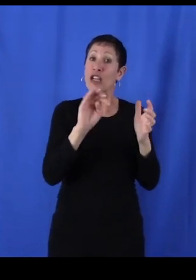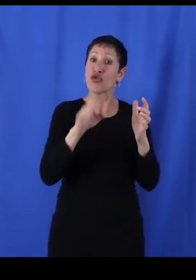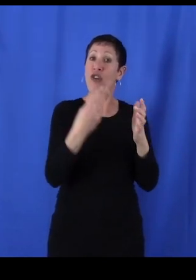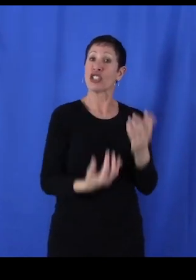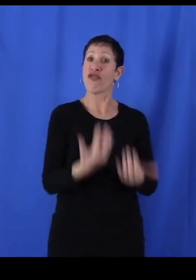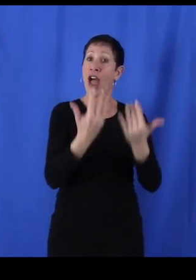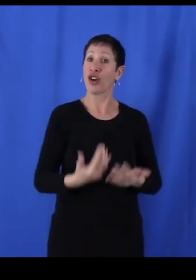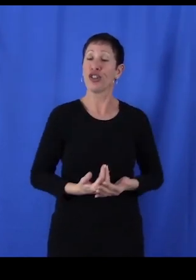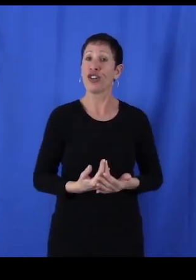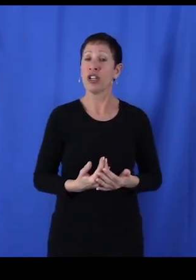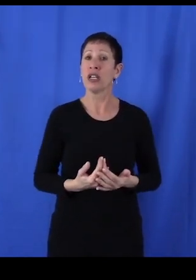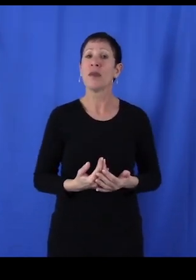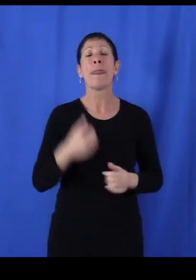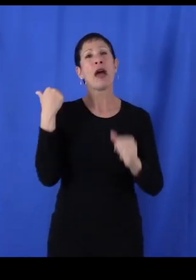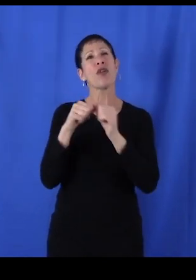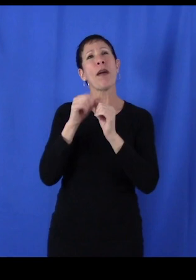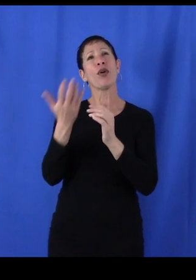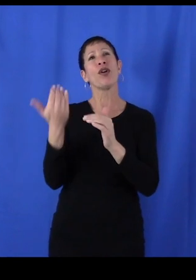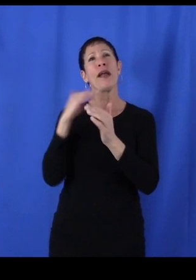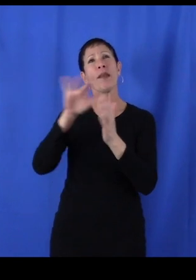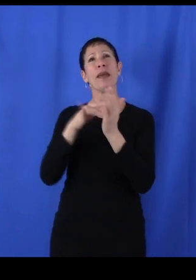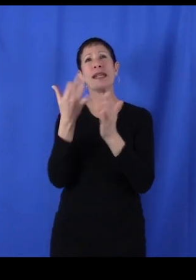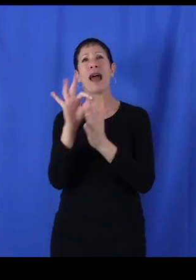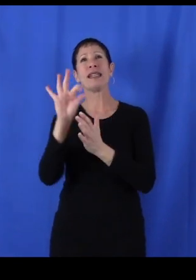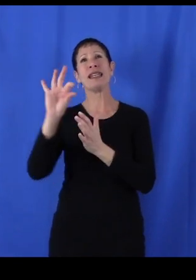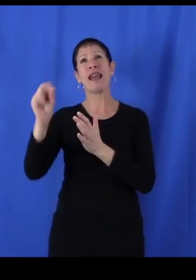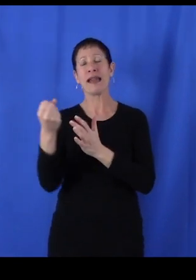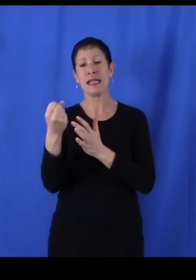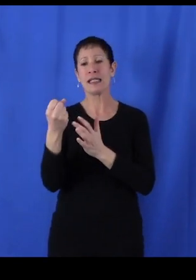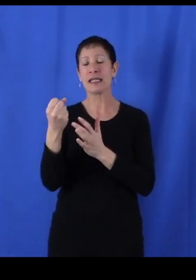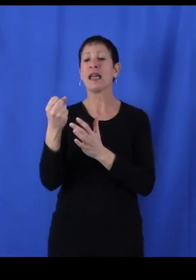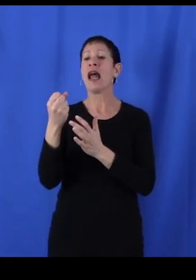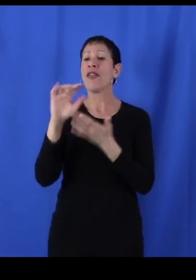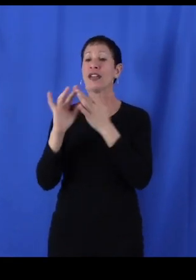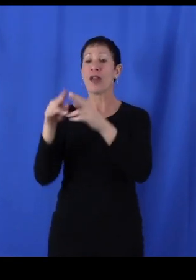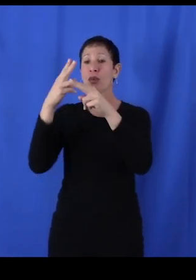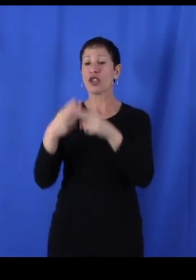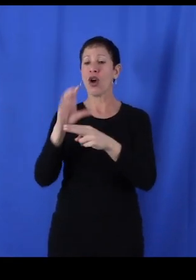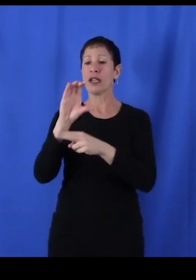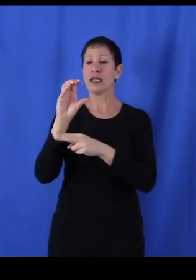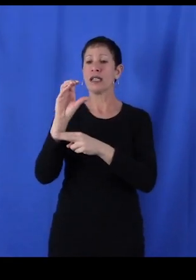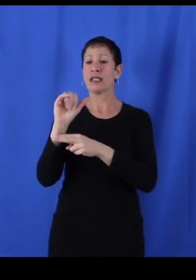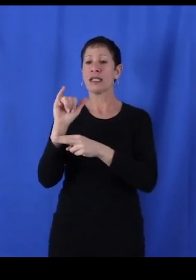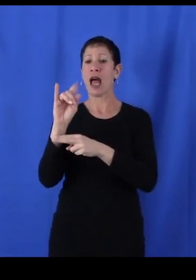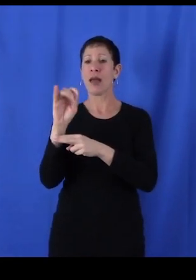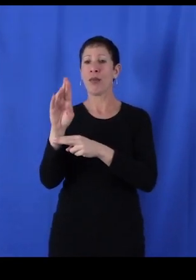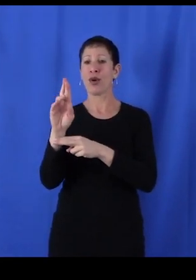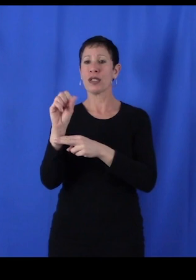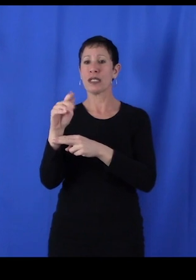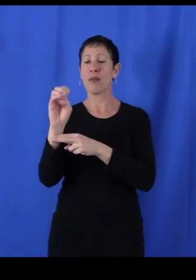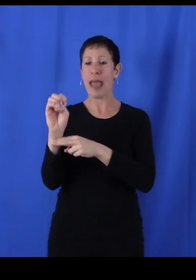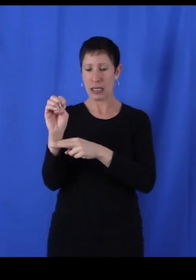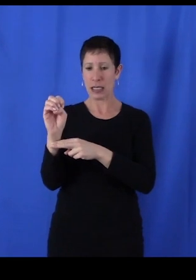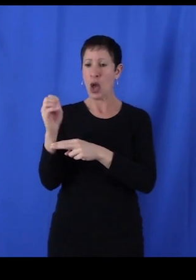remember, in the mid-1990s, when the internet was cyberspace, Right? This is when we had blockbusters explaining to us